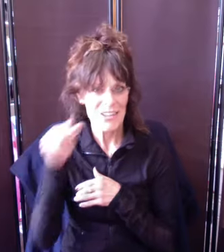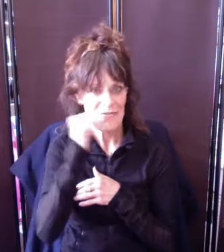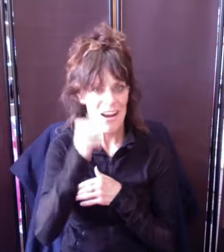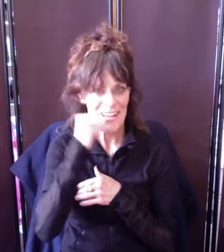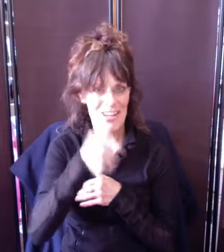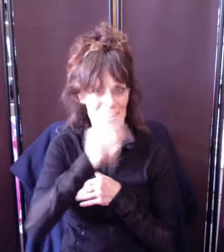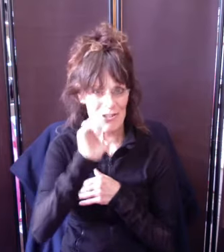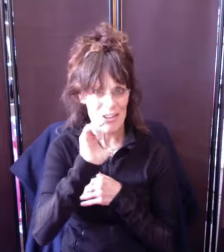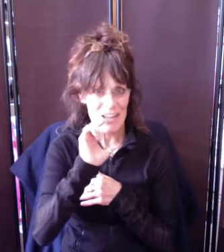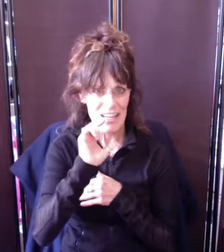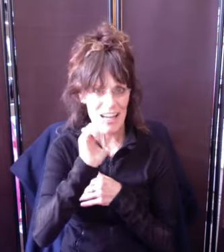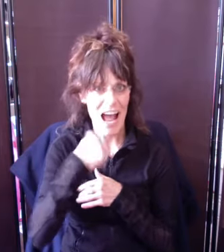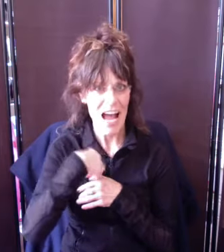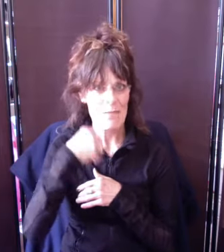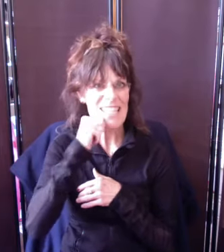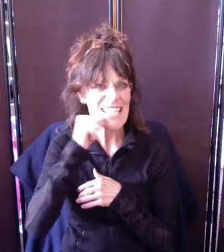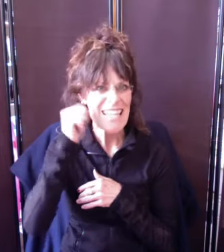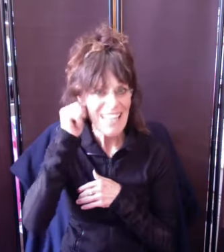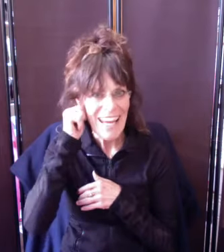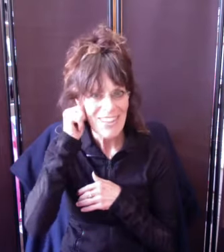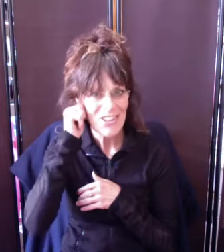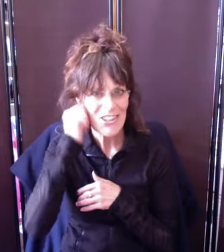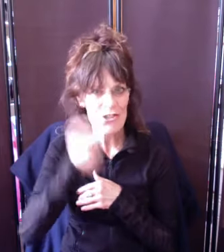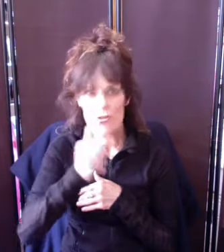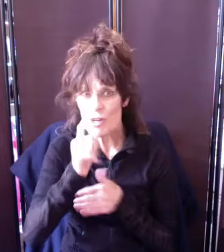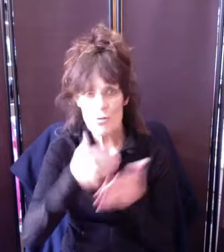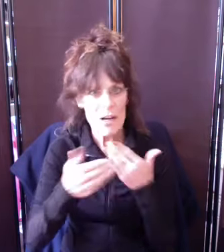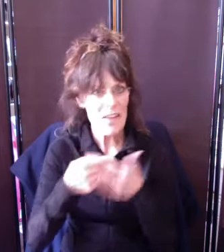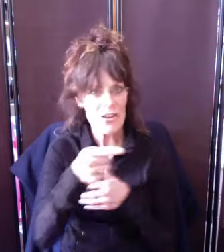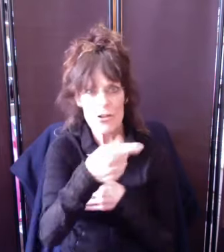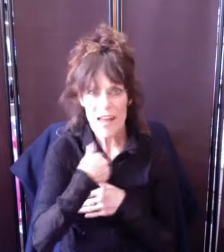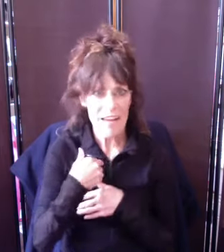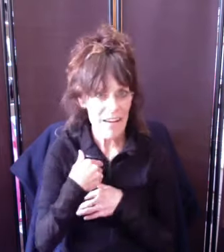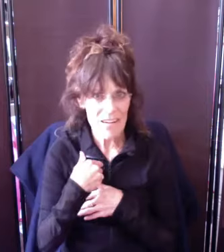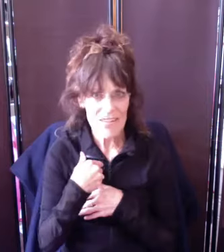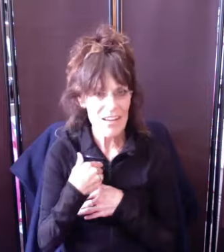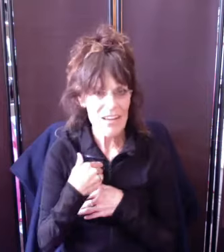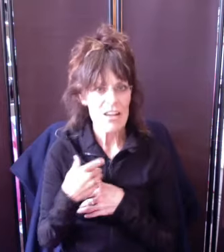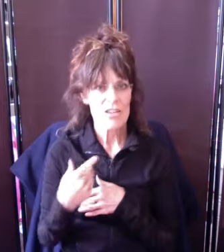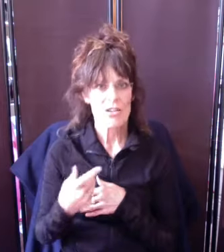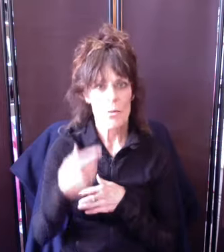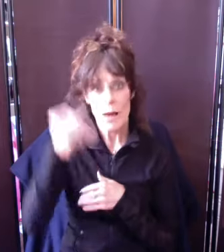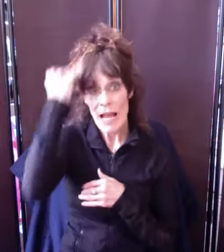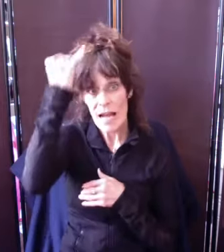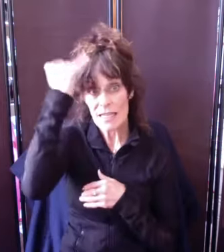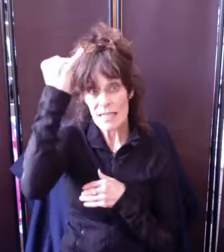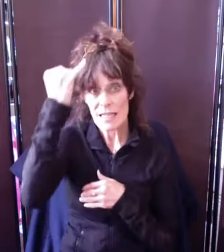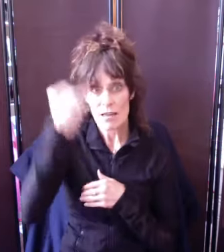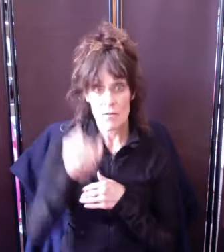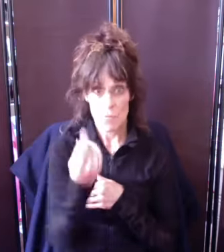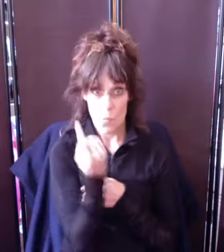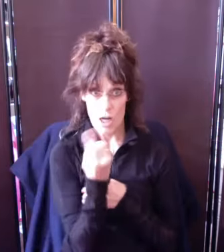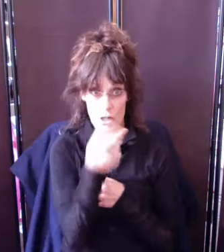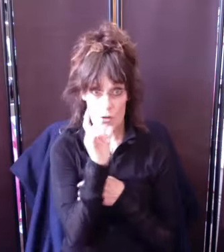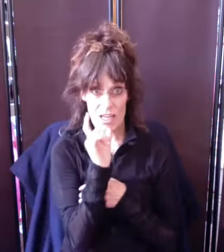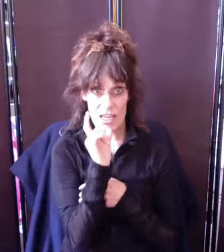I'm a teenager, right? We drink whatever you've got. And my idea of one is until it's gone. Who saves the cap of